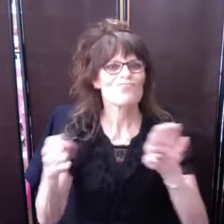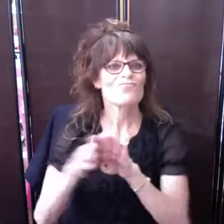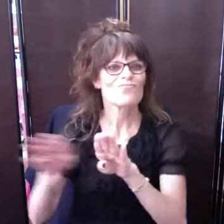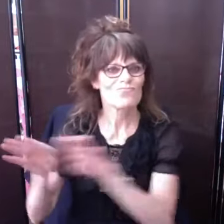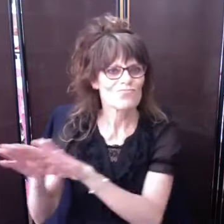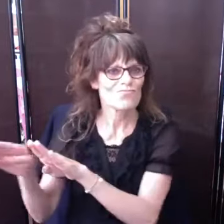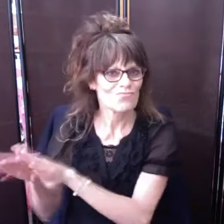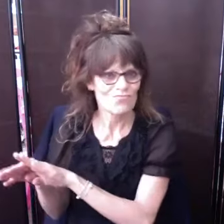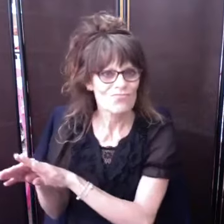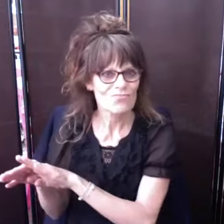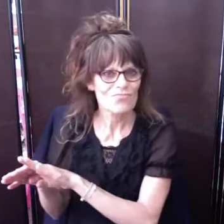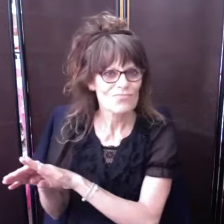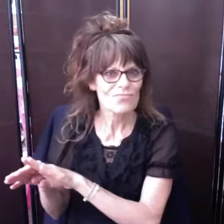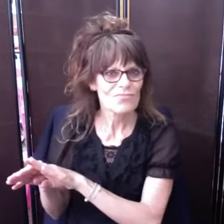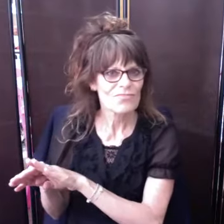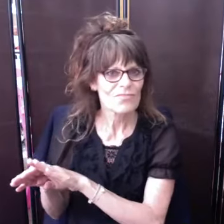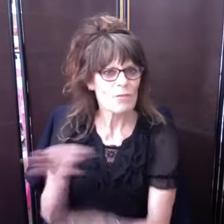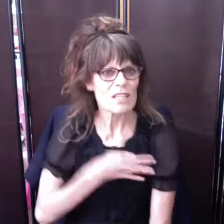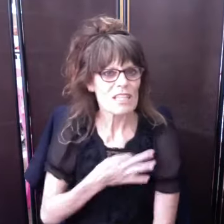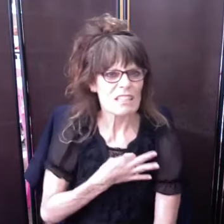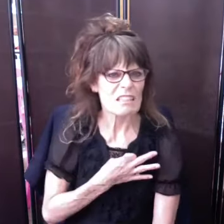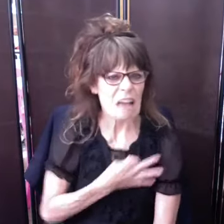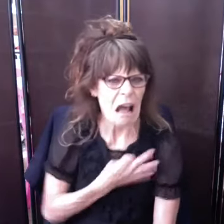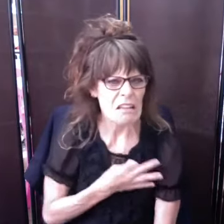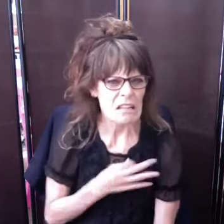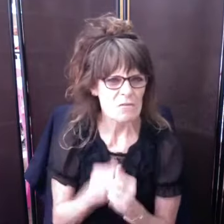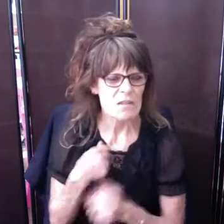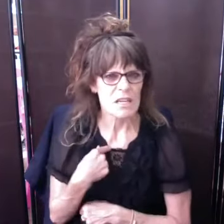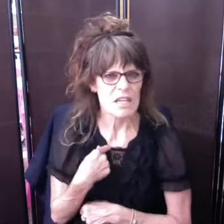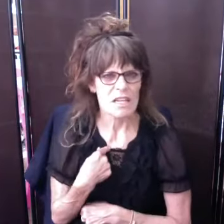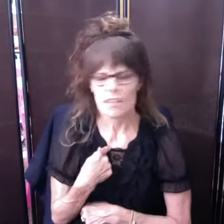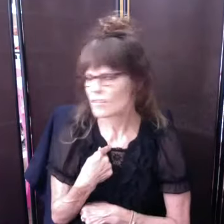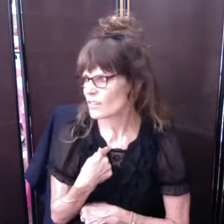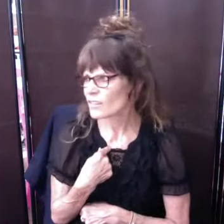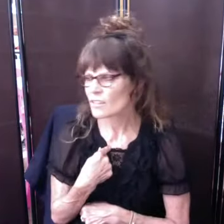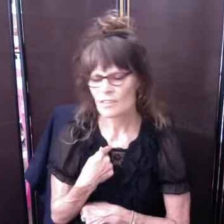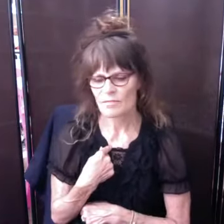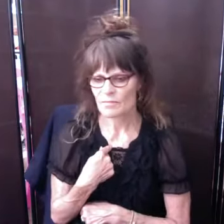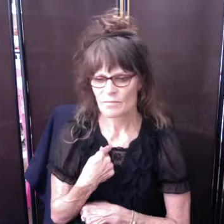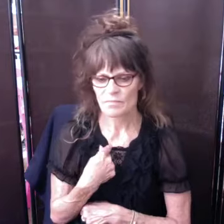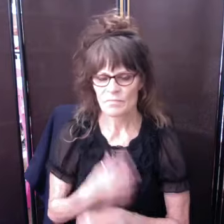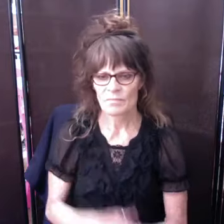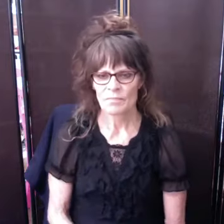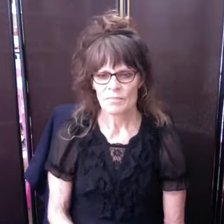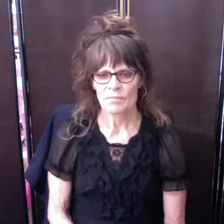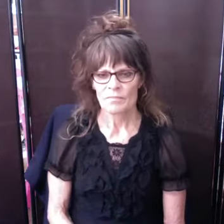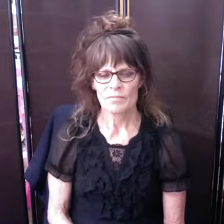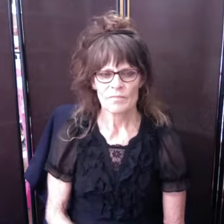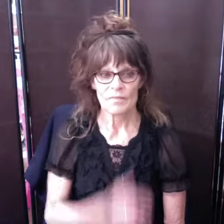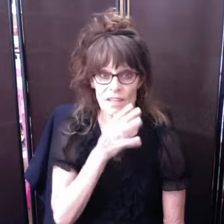wanted to let me know how disgusted they were that there wasn't anybody in that company that had enough guts to fire me. That grandmother sacrificed a large portion